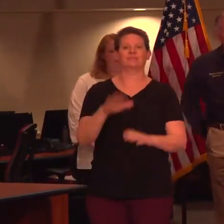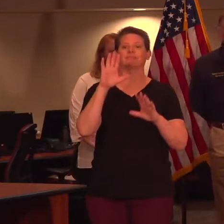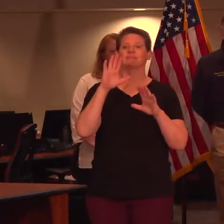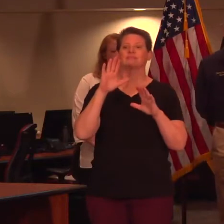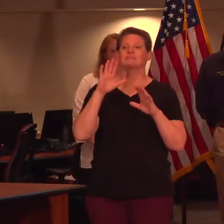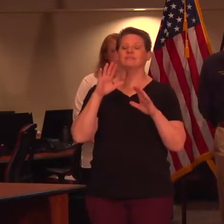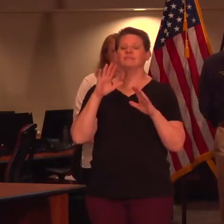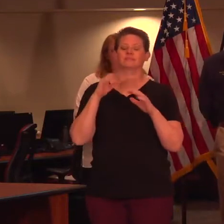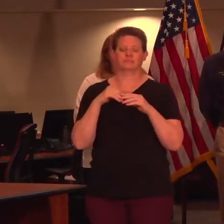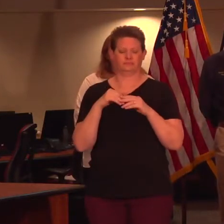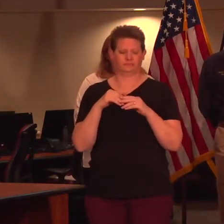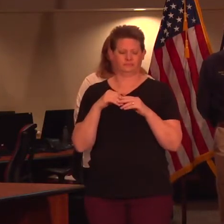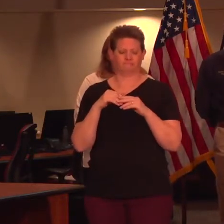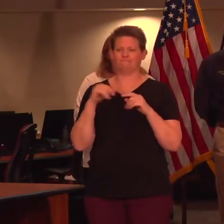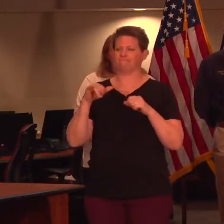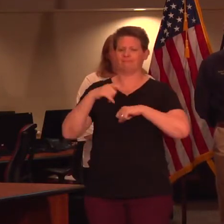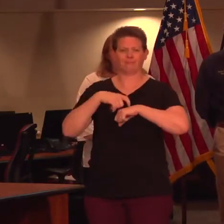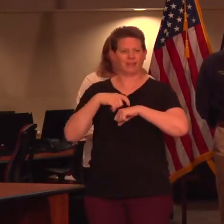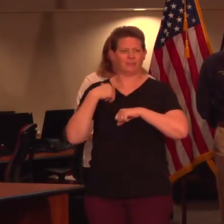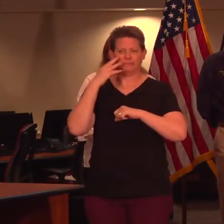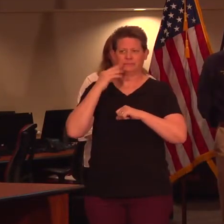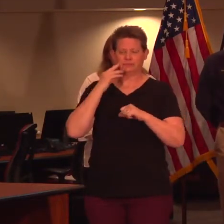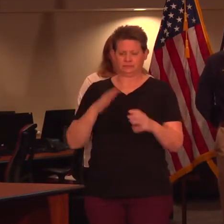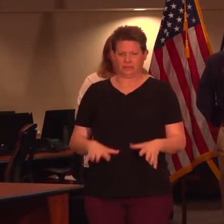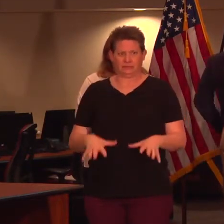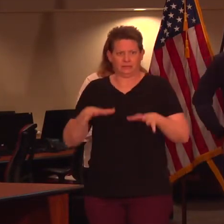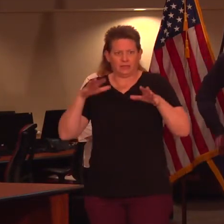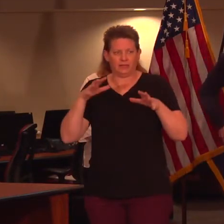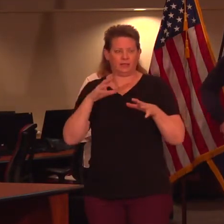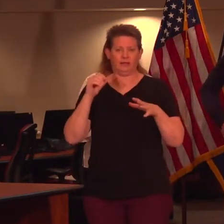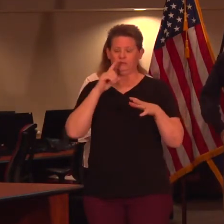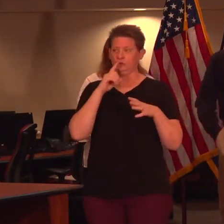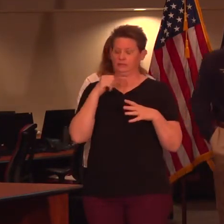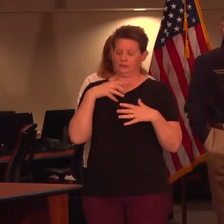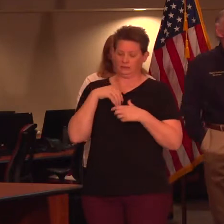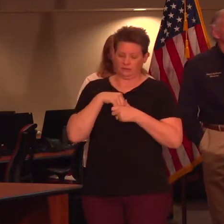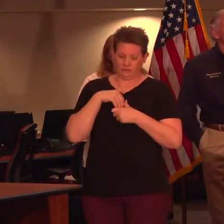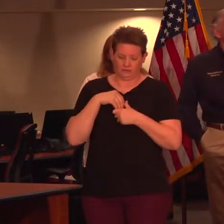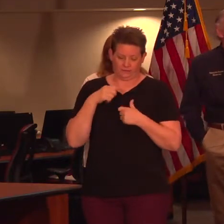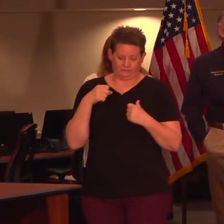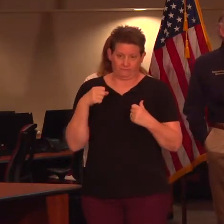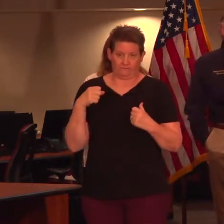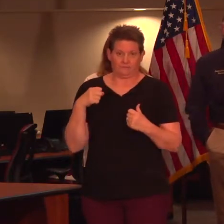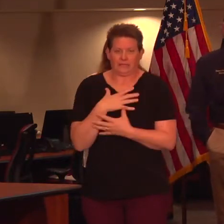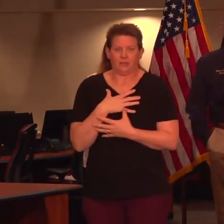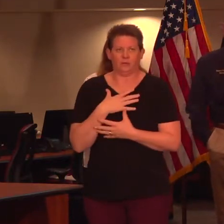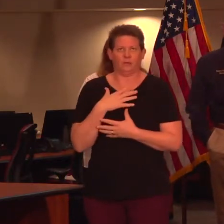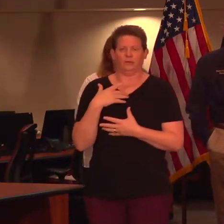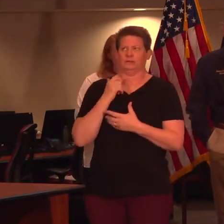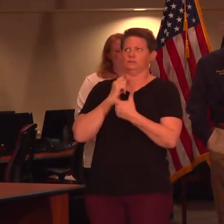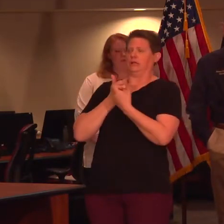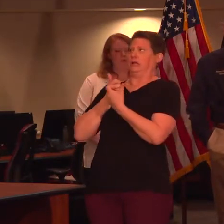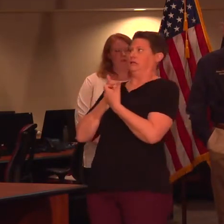During a time of anxiety and deep-seated fear and challenges, we come today